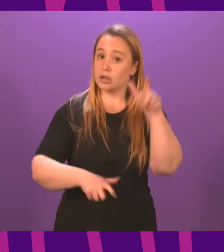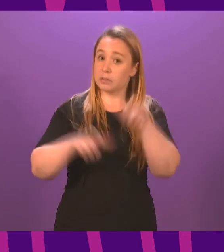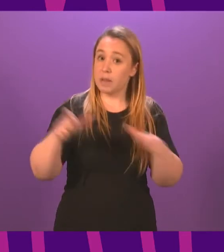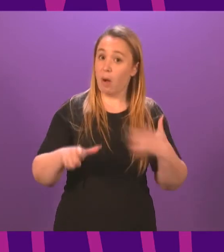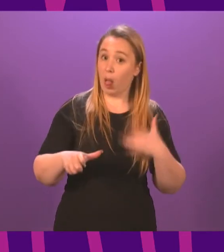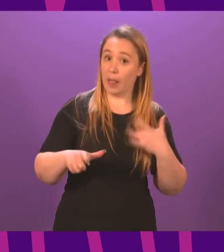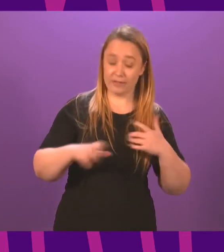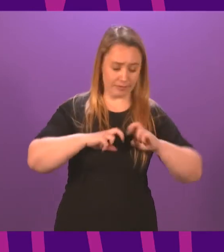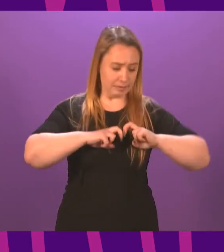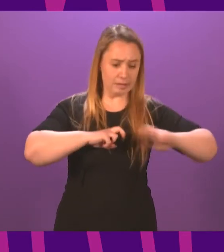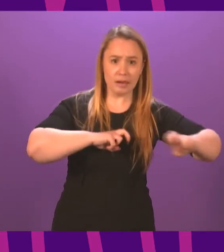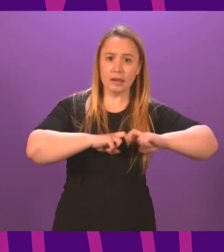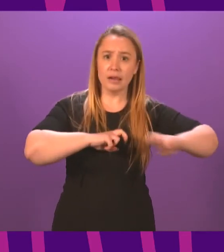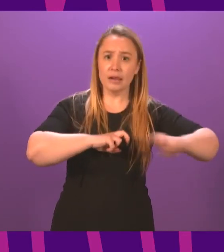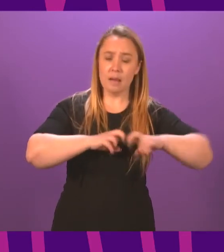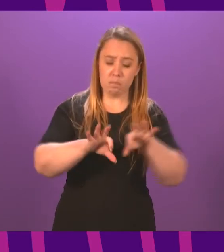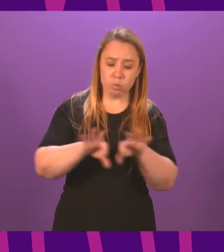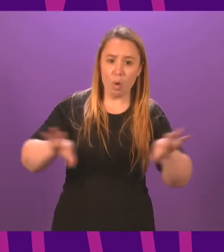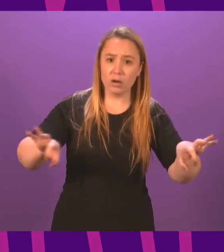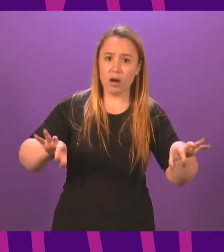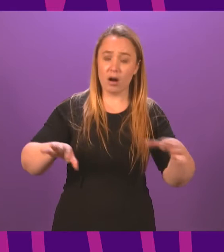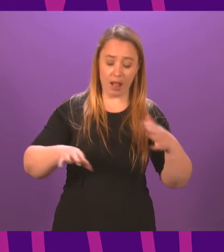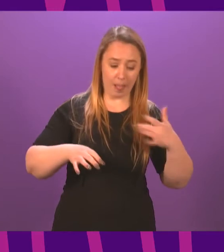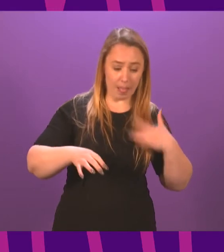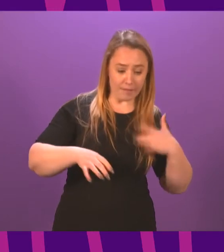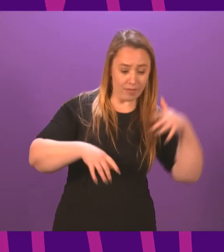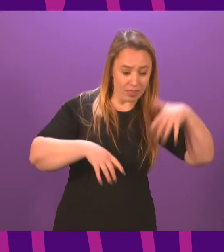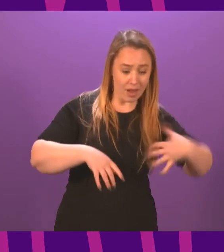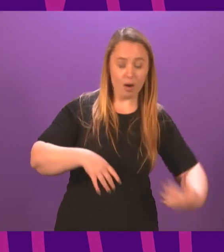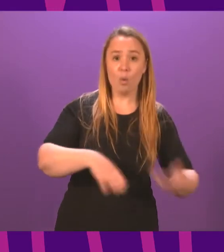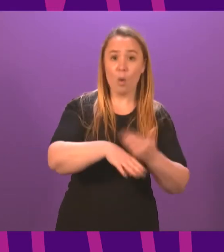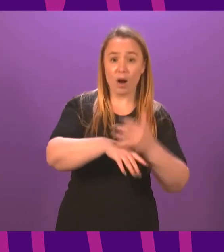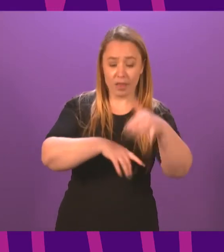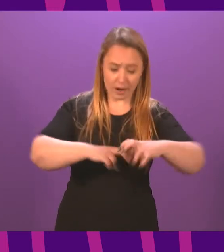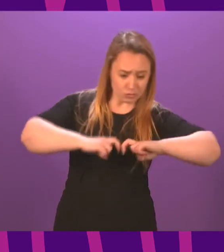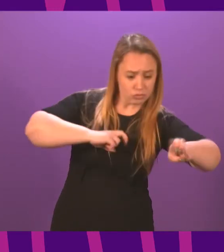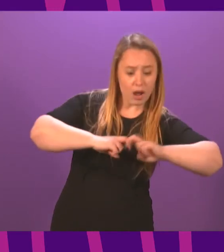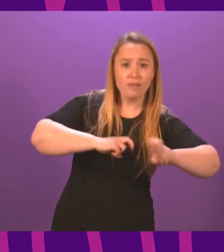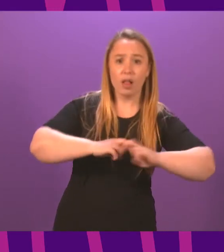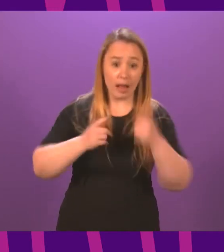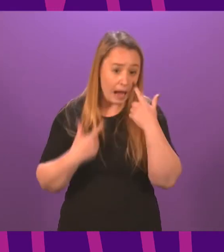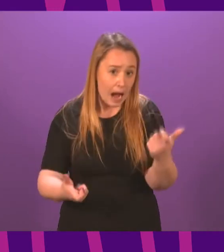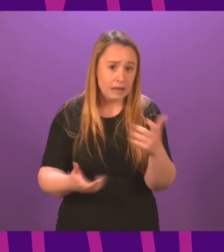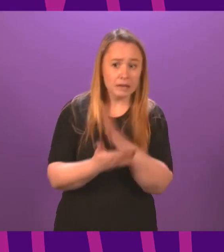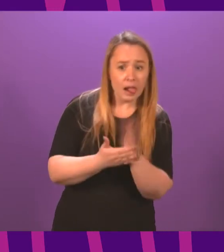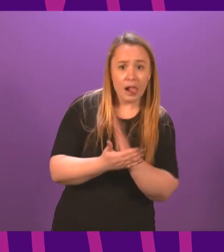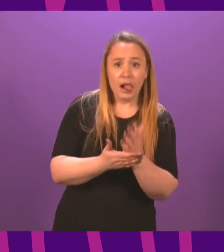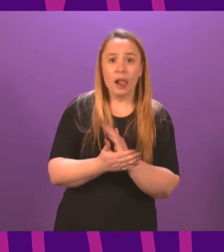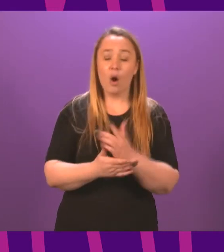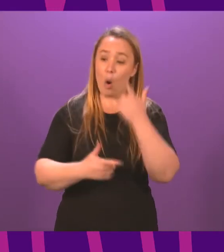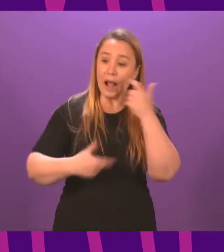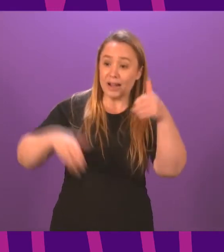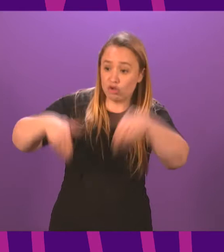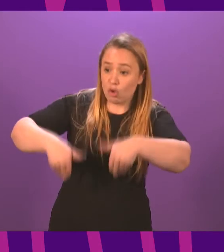to local authority boundaries or on the border must have greater clarity on whether they can travel to a neighbouring authority for work, for essential shopping or to